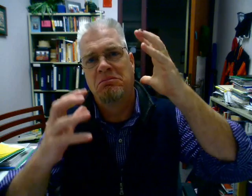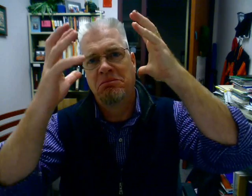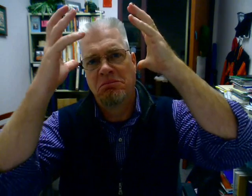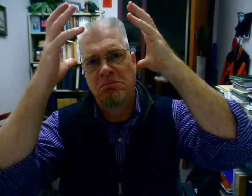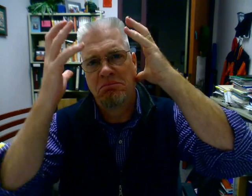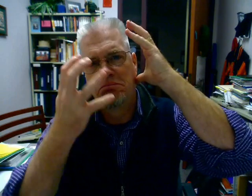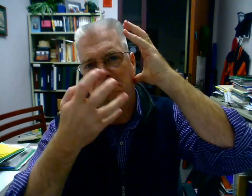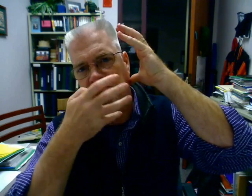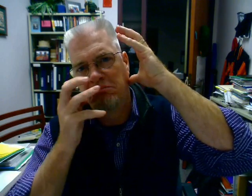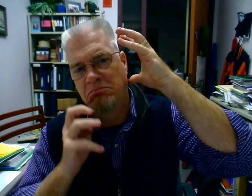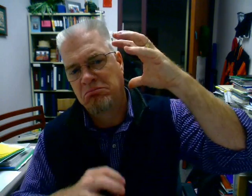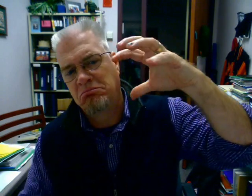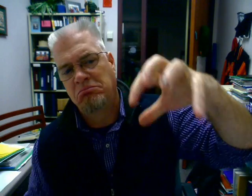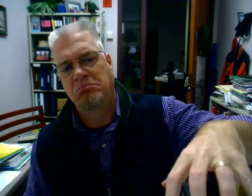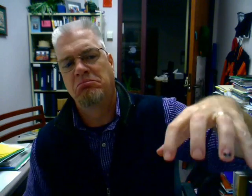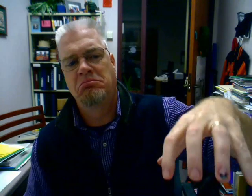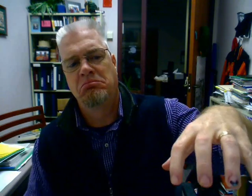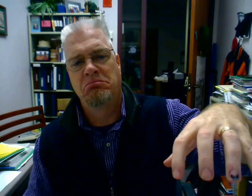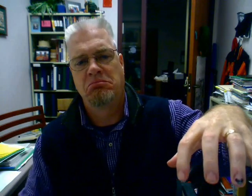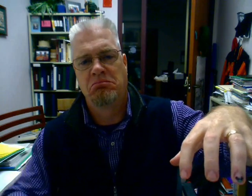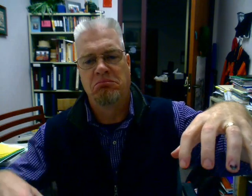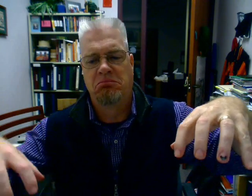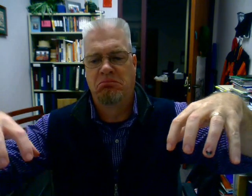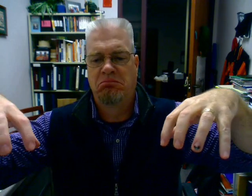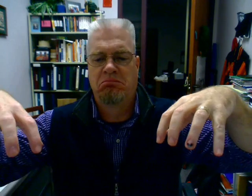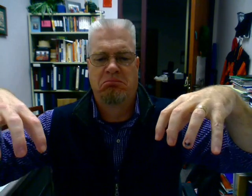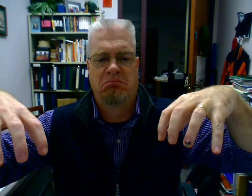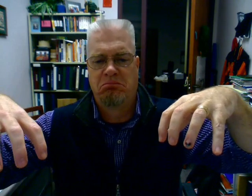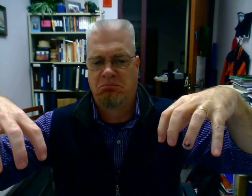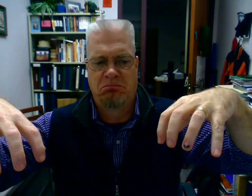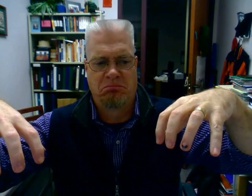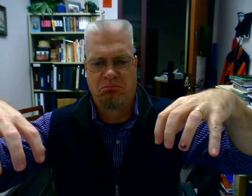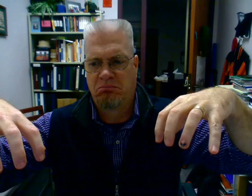ready in the control room? We have yeses all the way around.